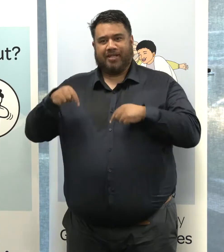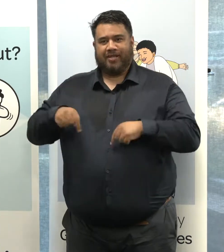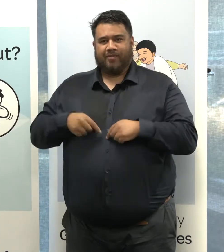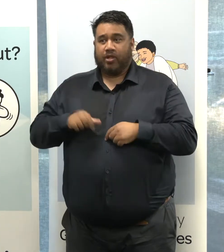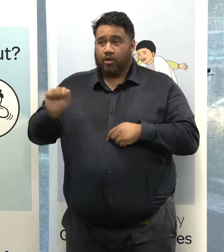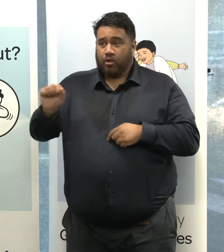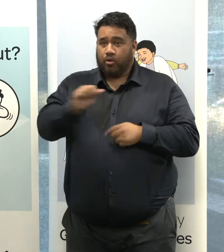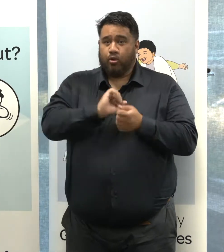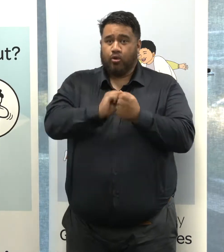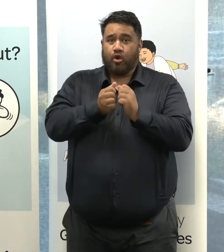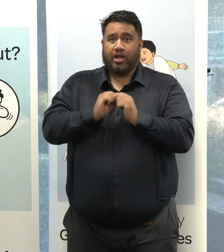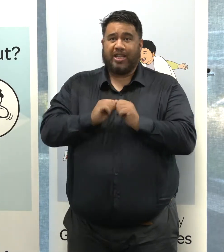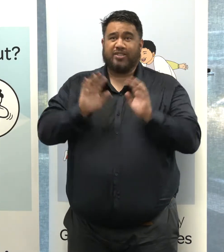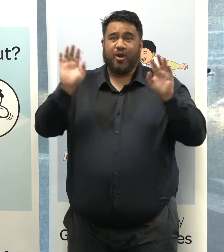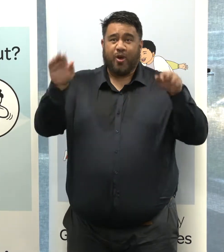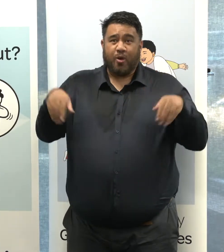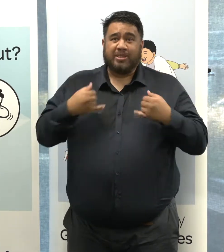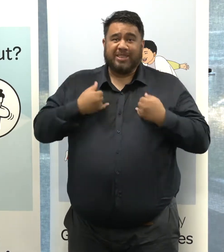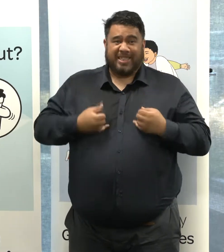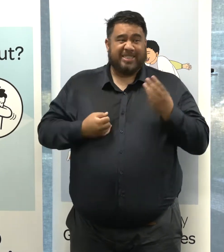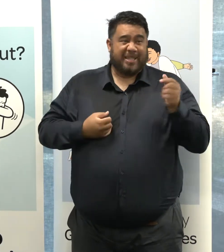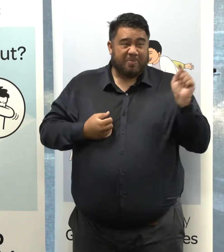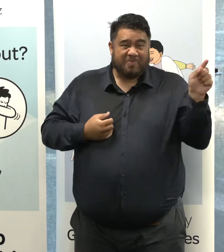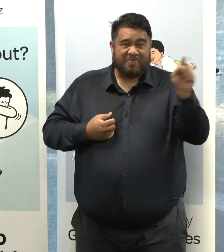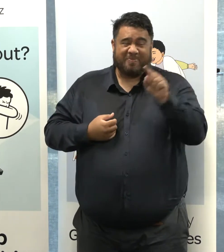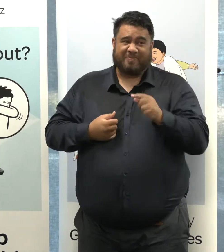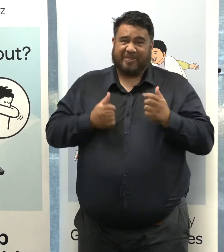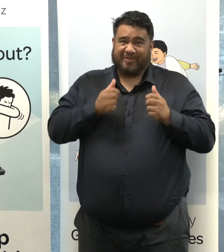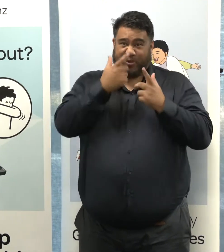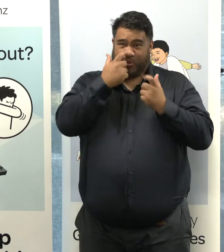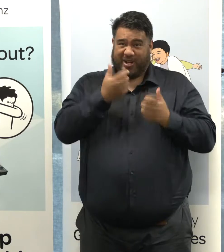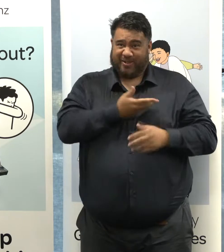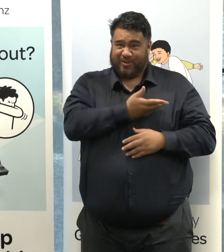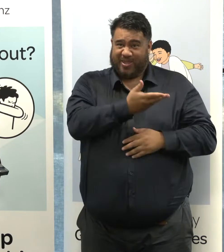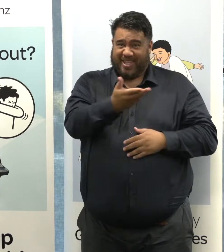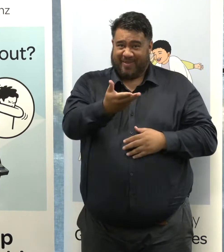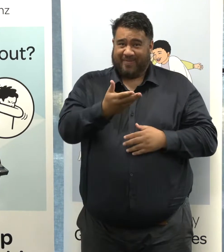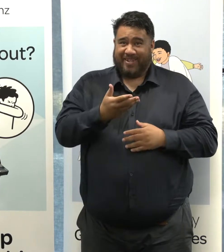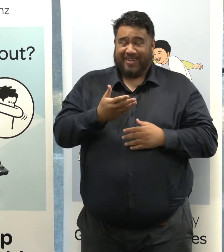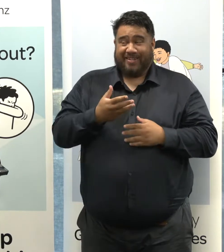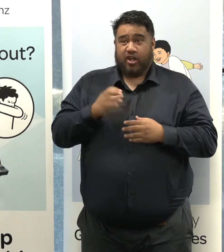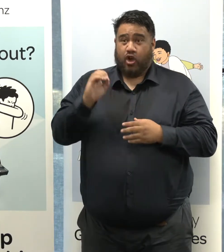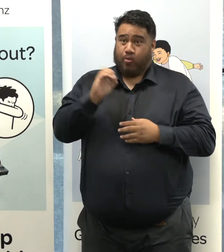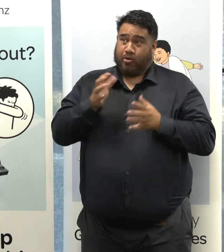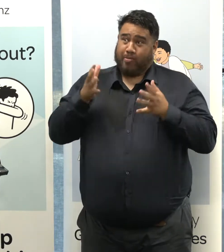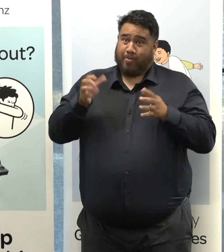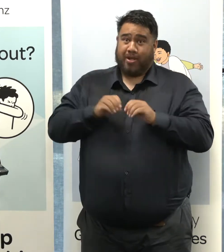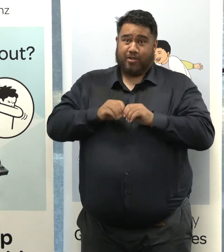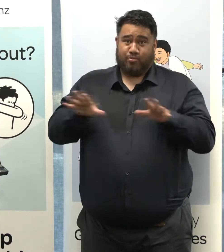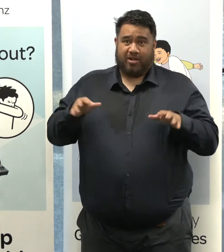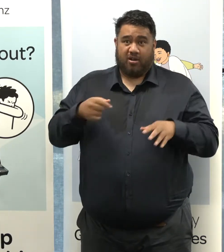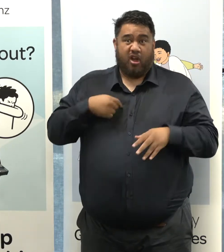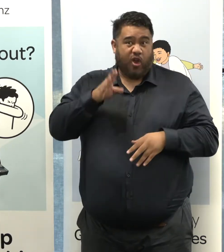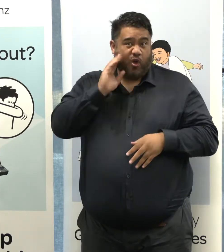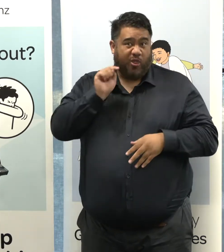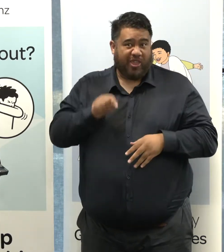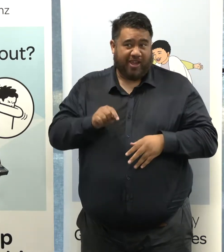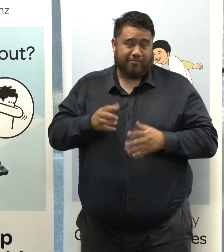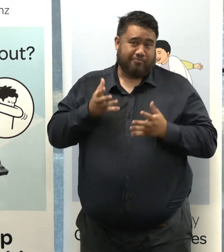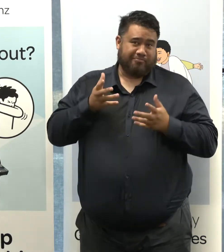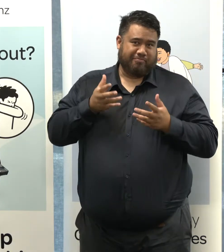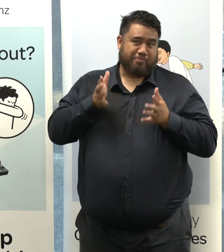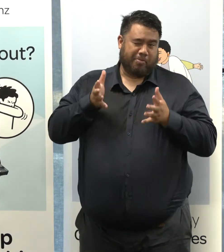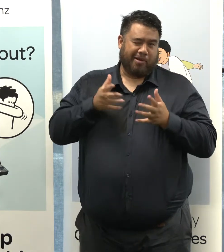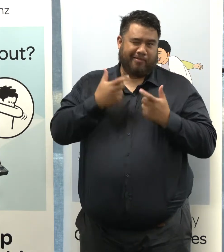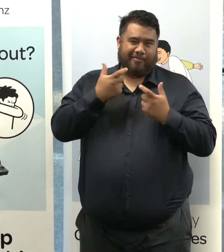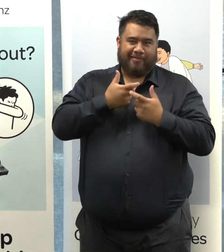are unwell at home, wishing them all the best. It's going around, so I hear. Now, I'm joined here